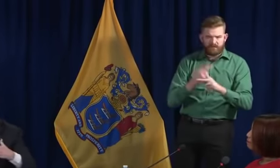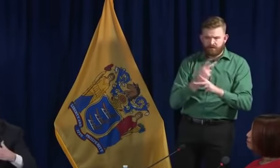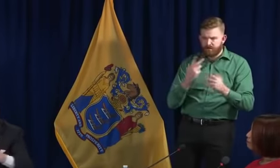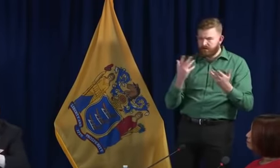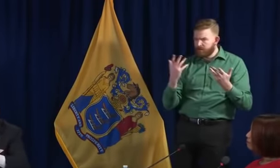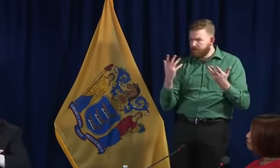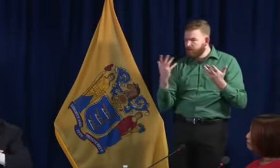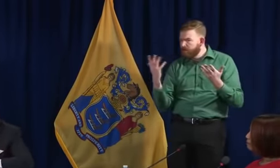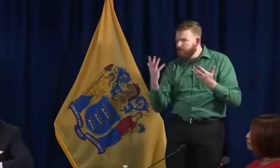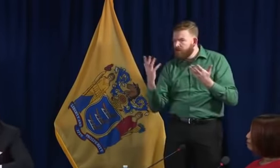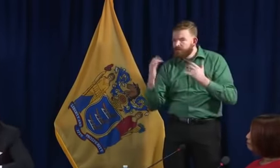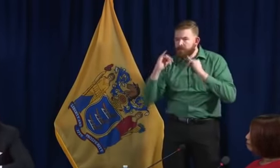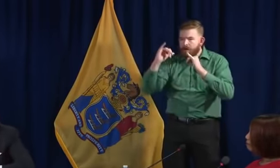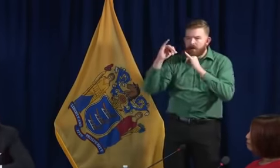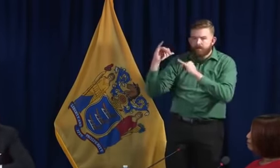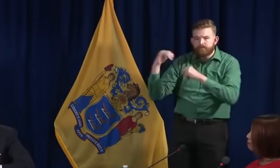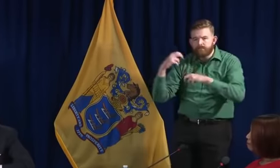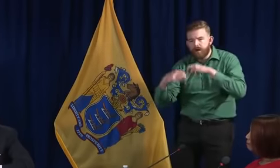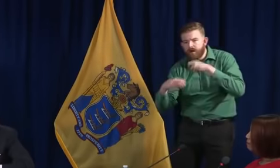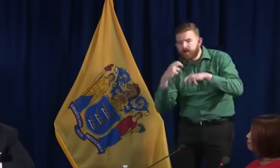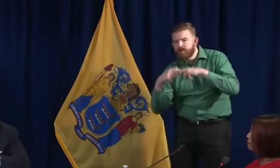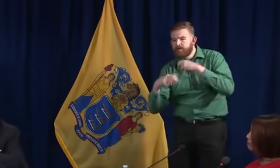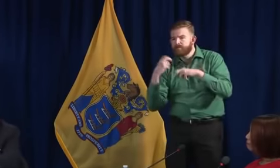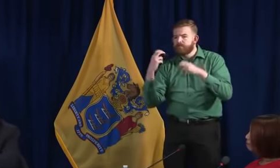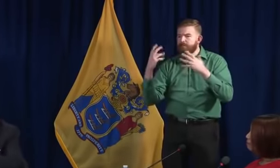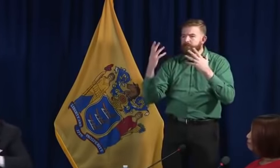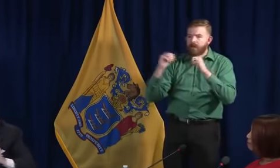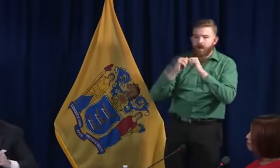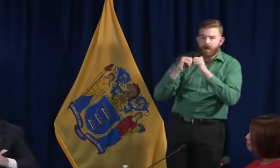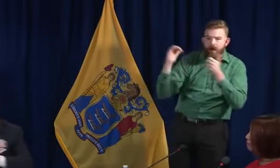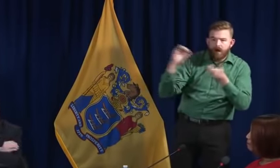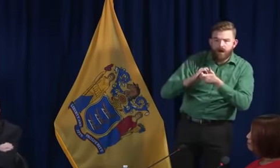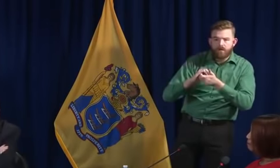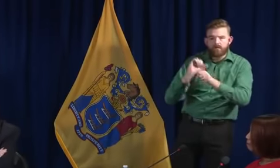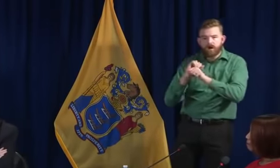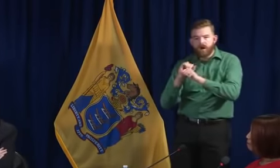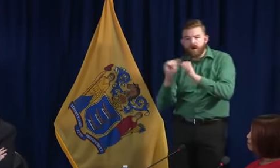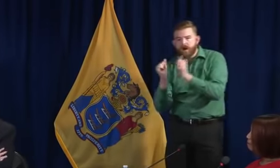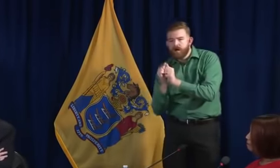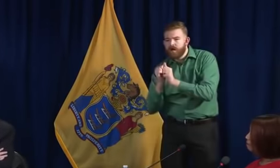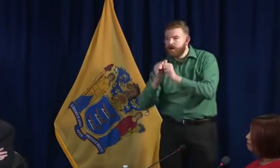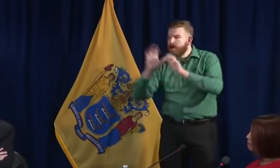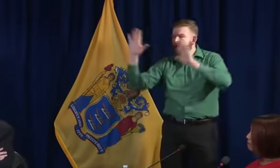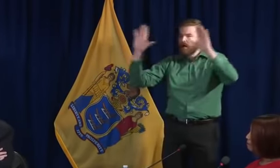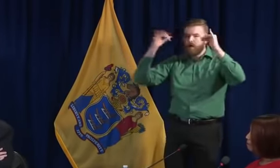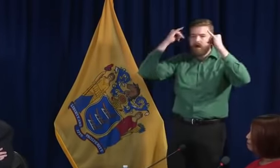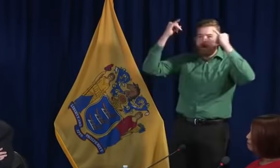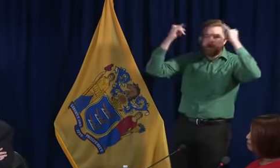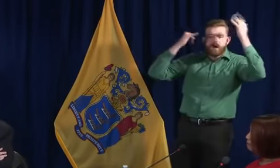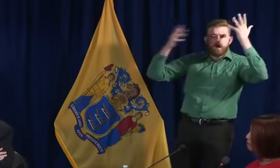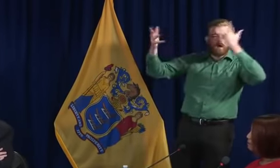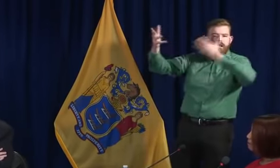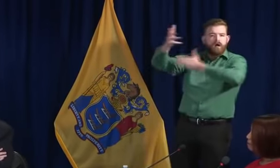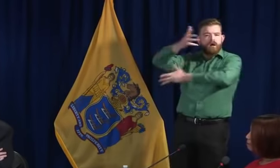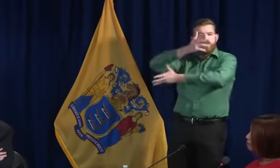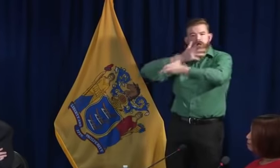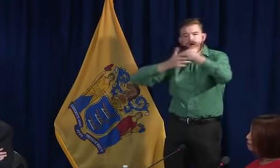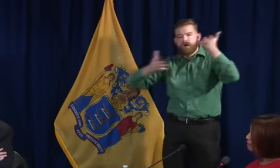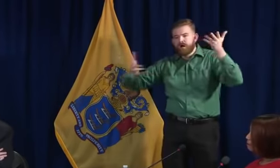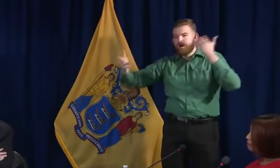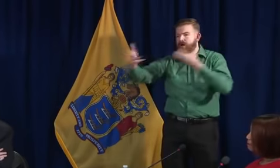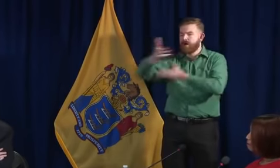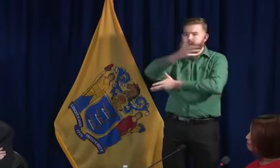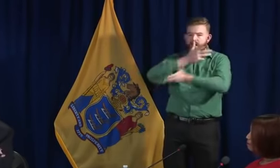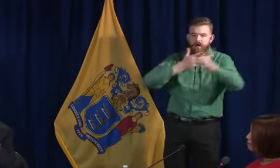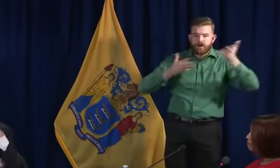we can combine forces and ask for X or Y, we will be stronger in that ask if we can do it